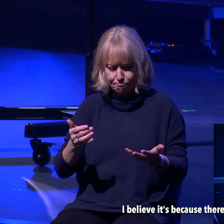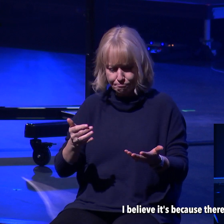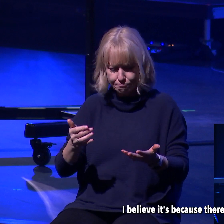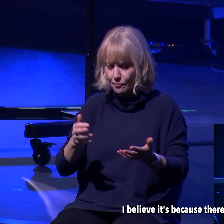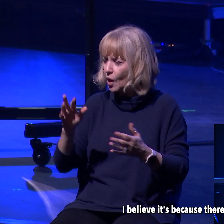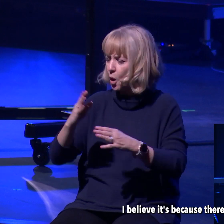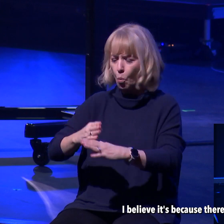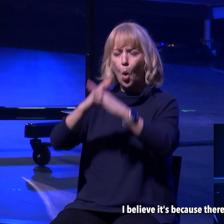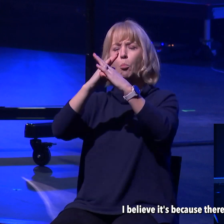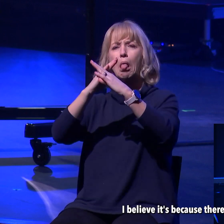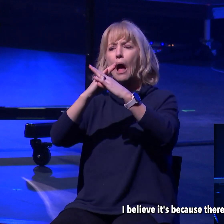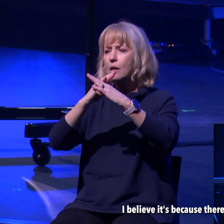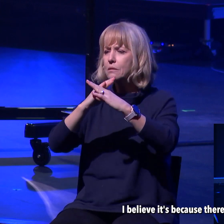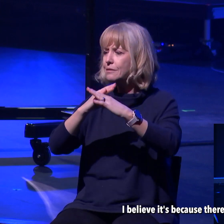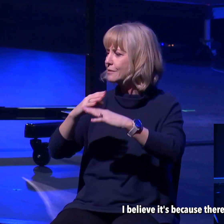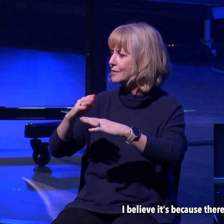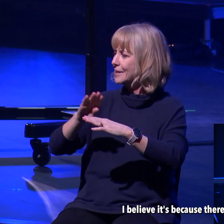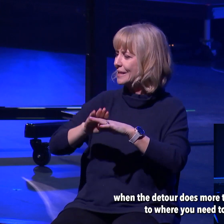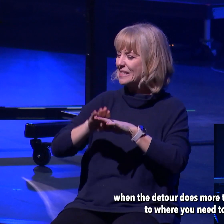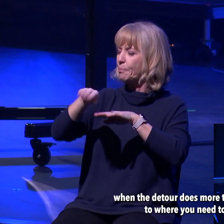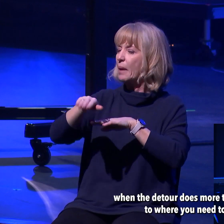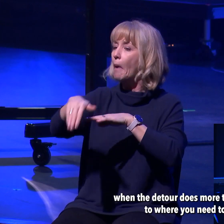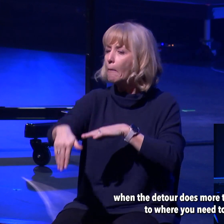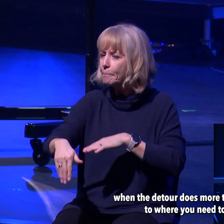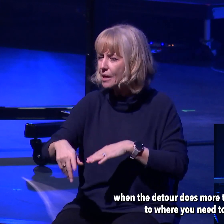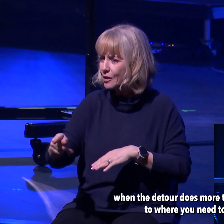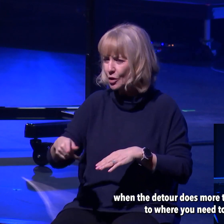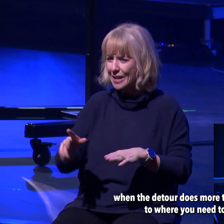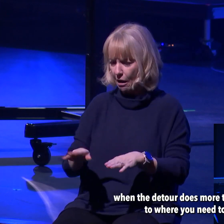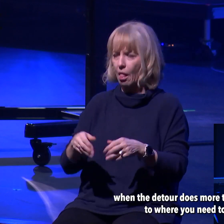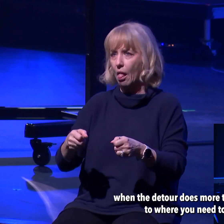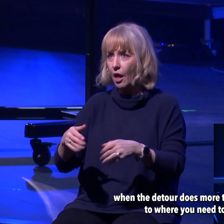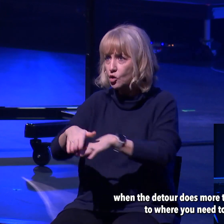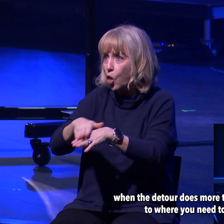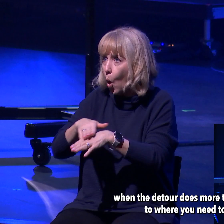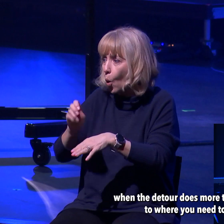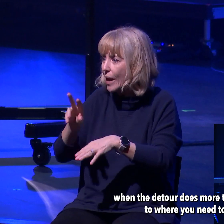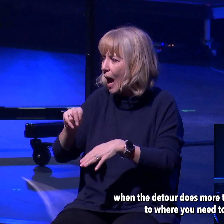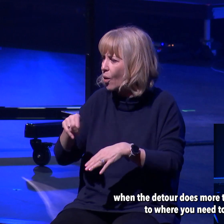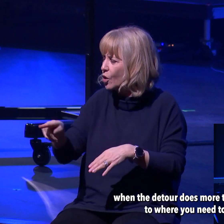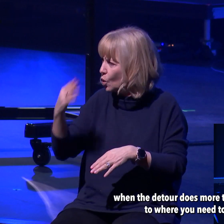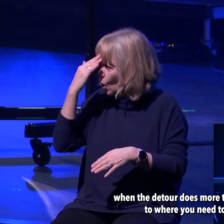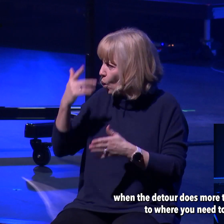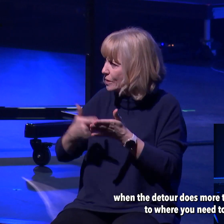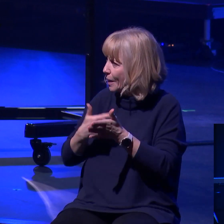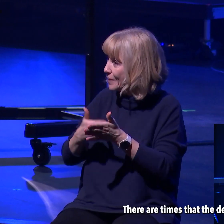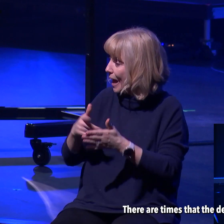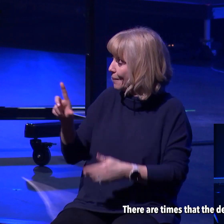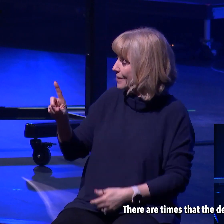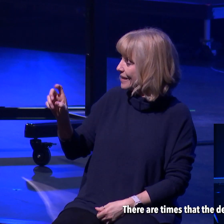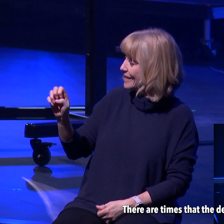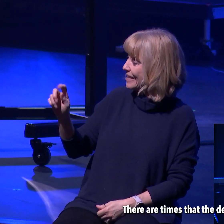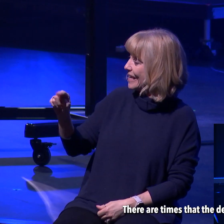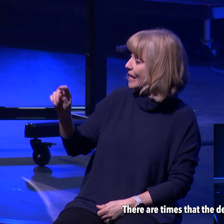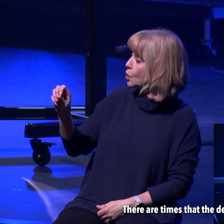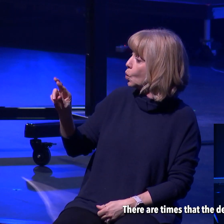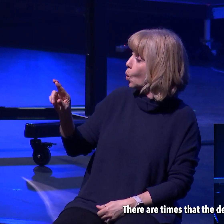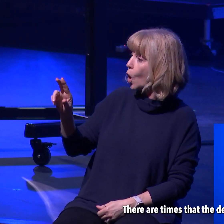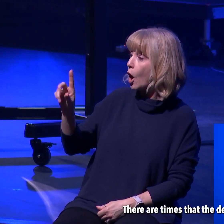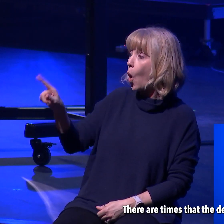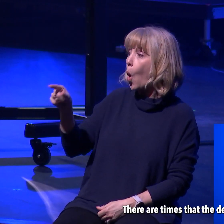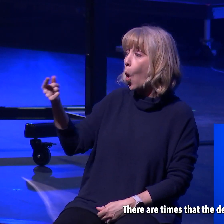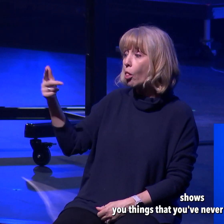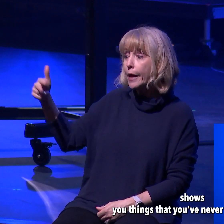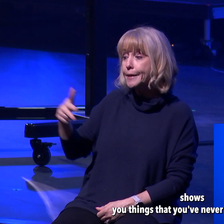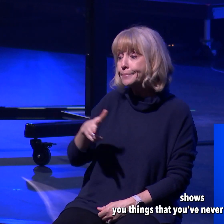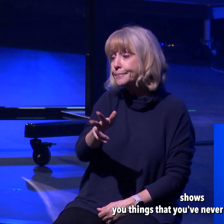it's because there are times when the detour does more than get you to where you need to go. There are times that the